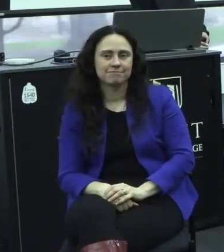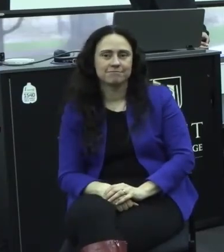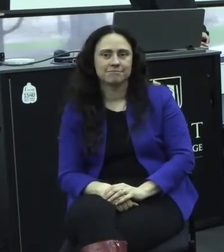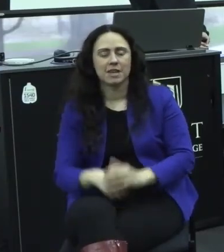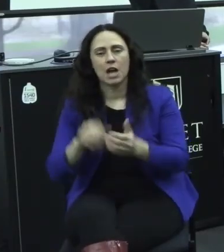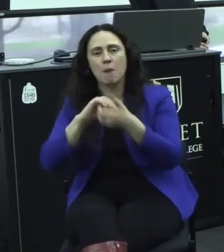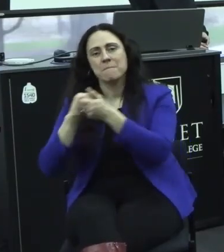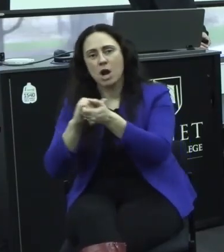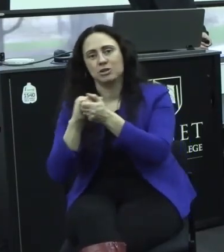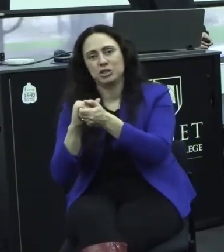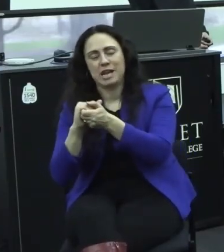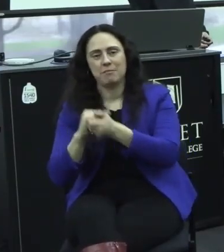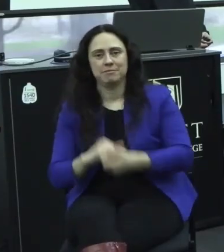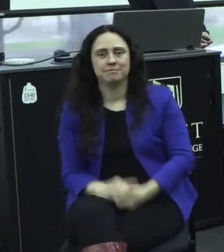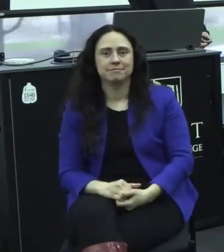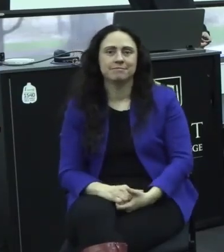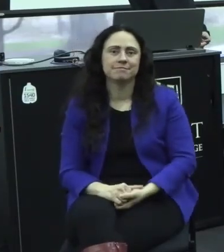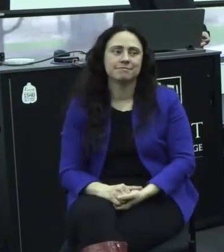Partnership.